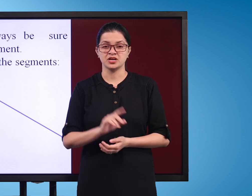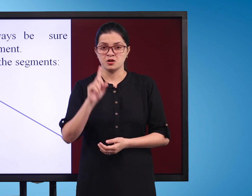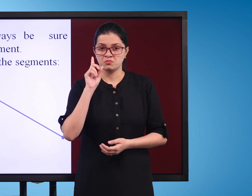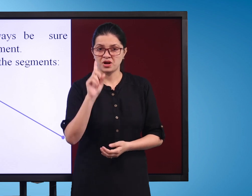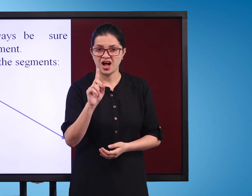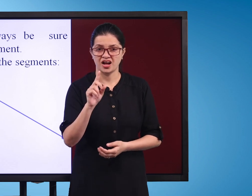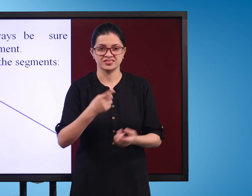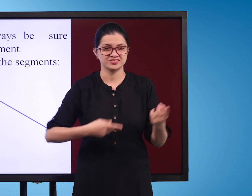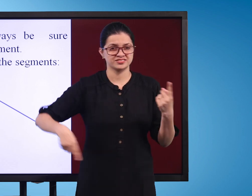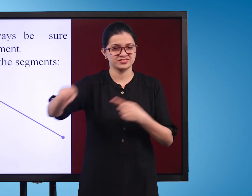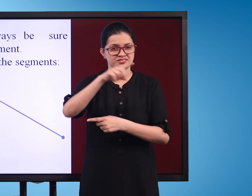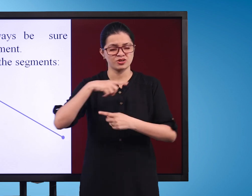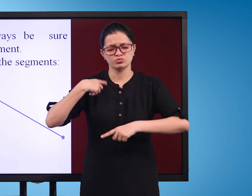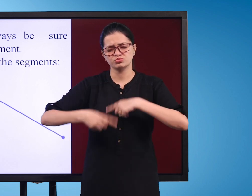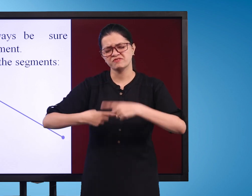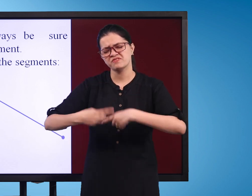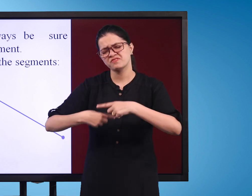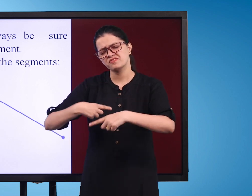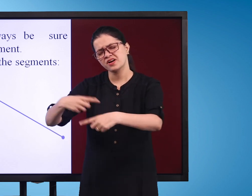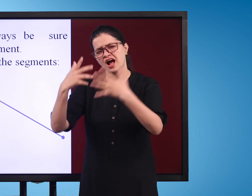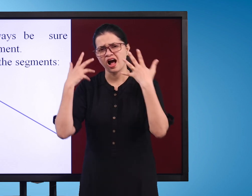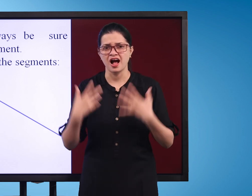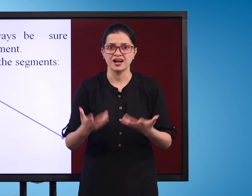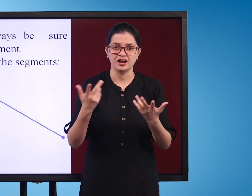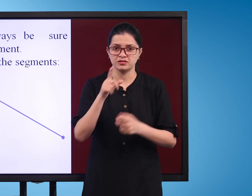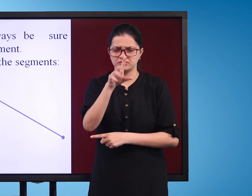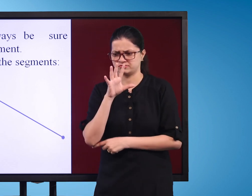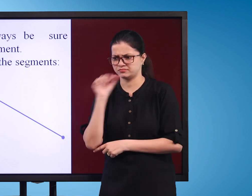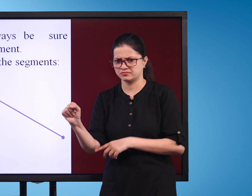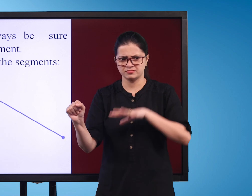But you cannot always be sure about your usual judgment.